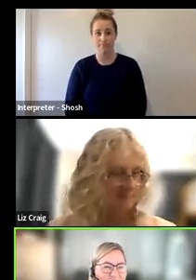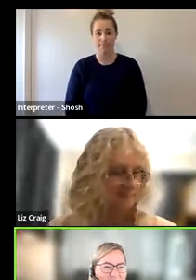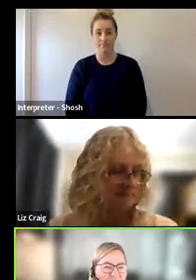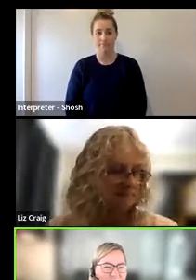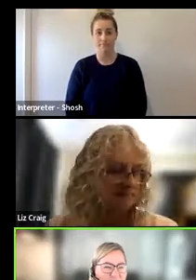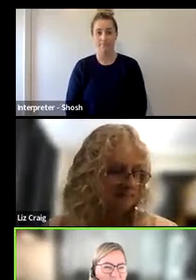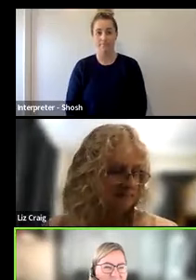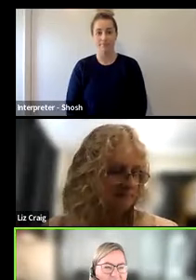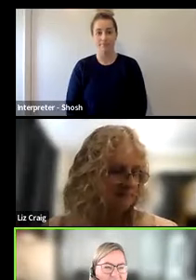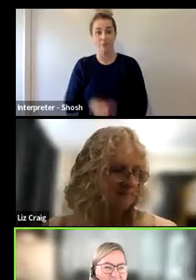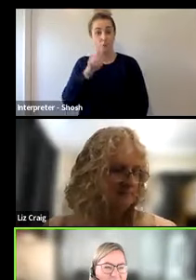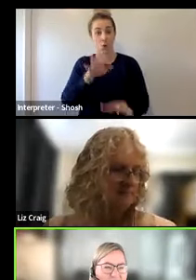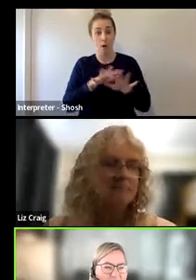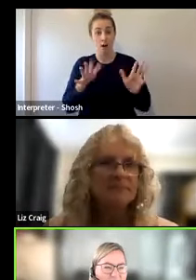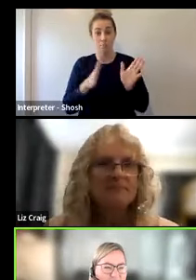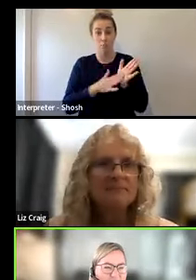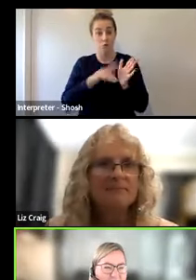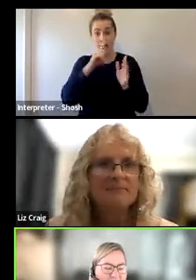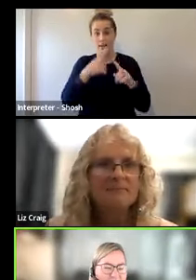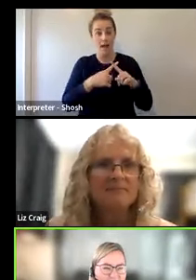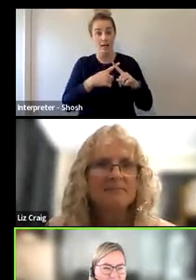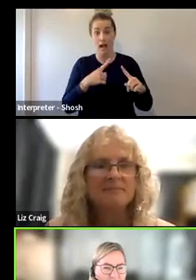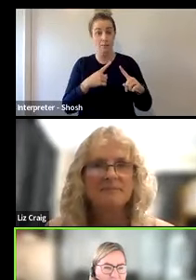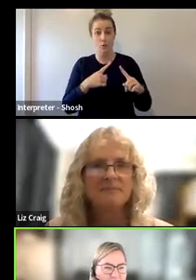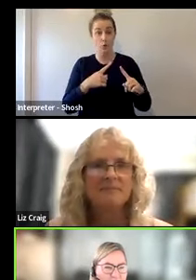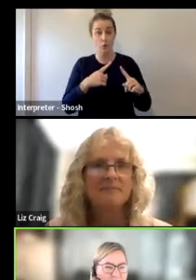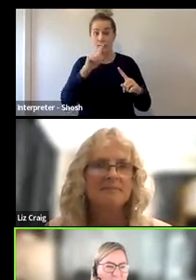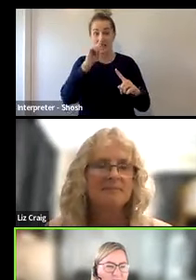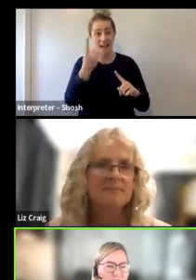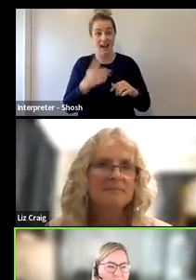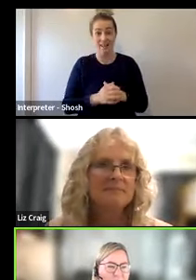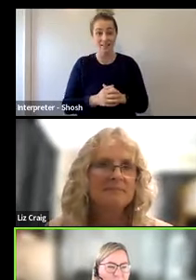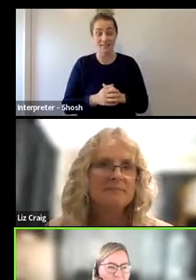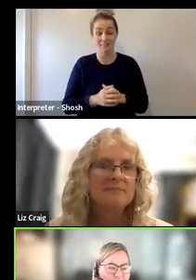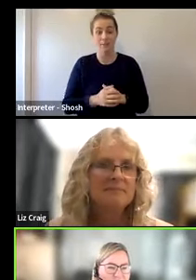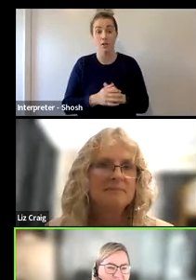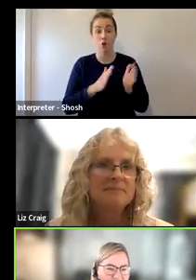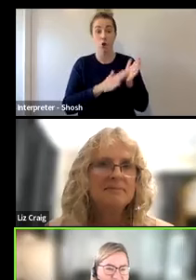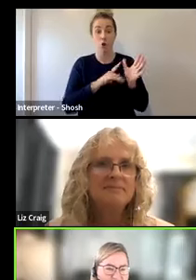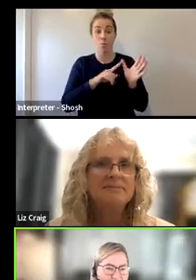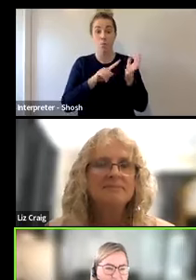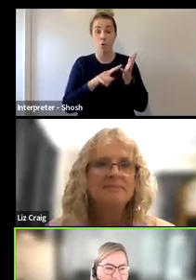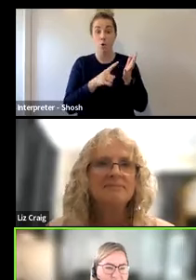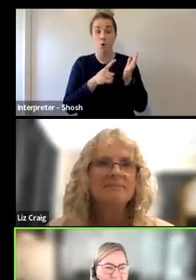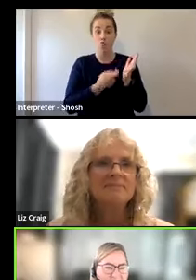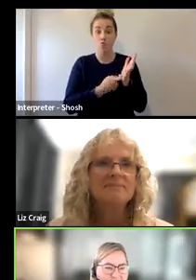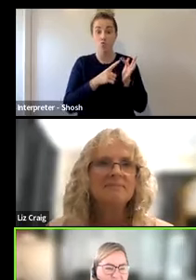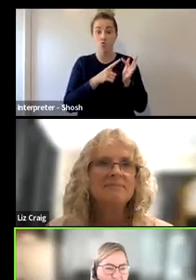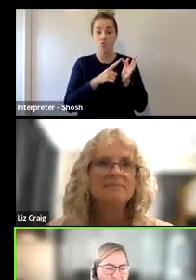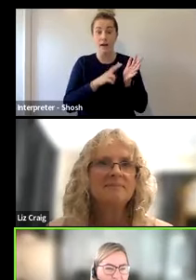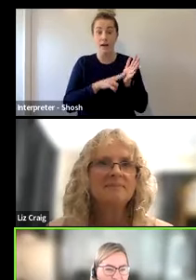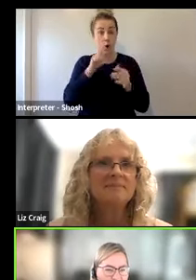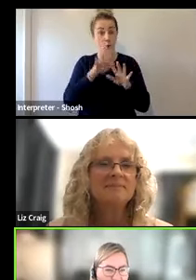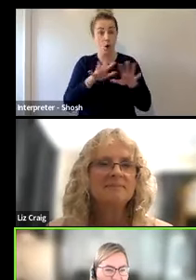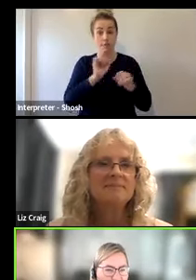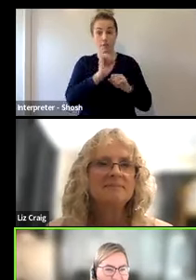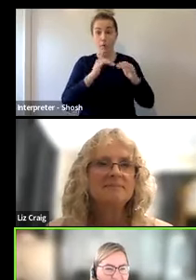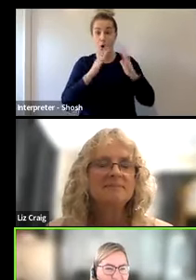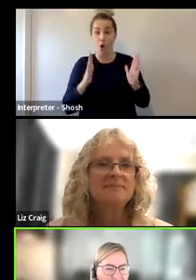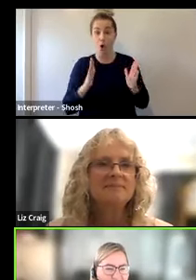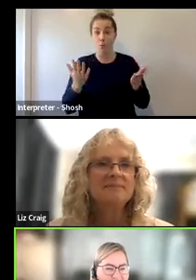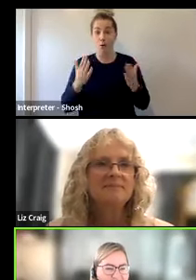Oh, it looks like Maureen can't switch it off, turn her mute off. So Maureen looks like she's coming from her home